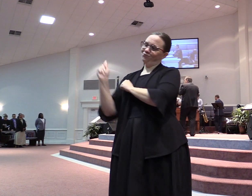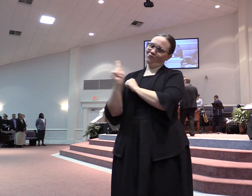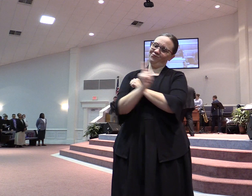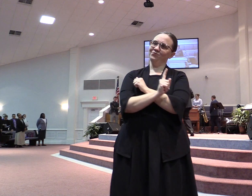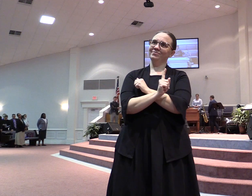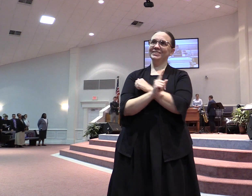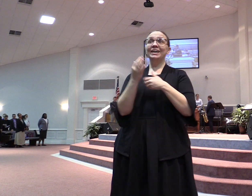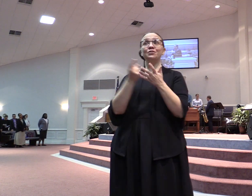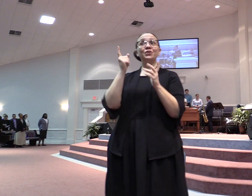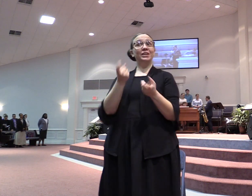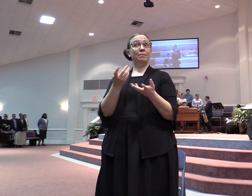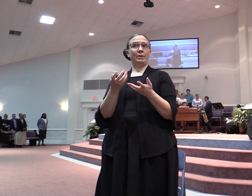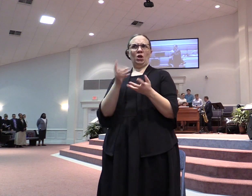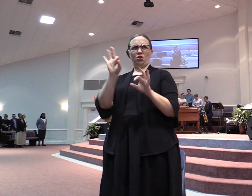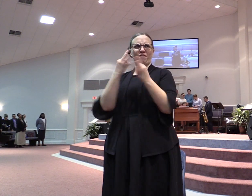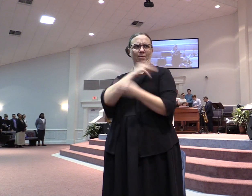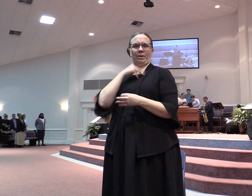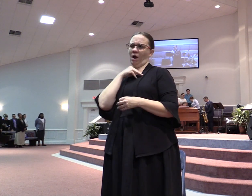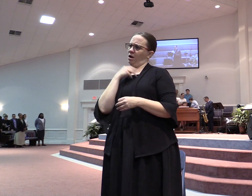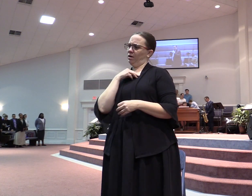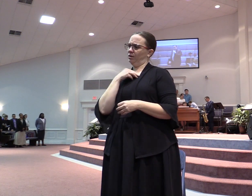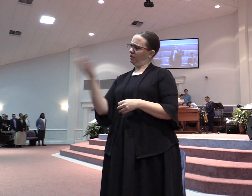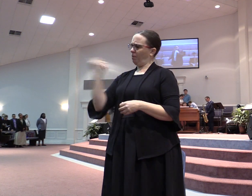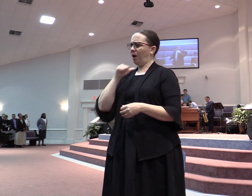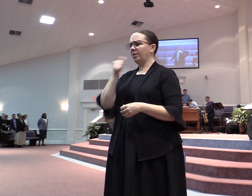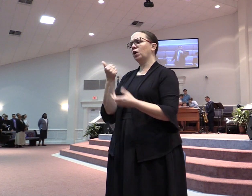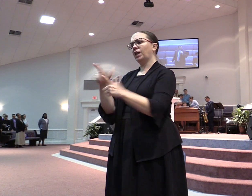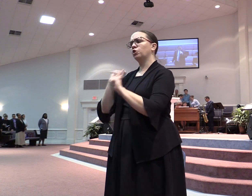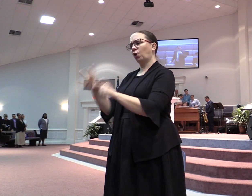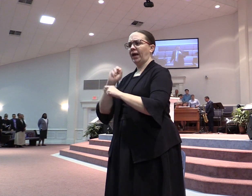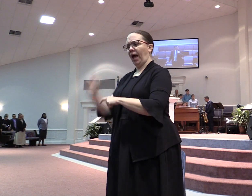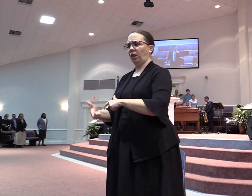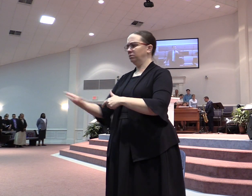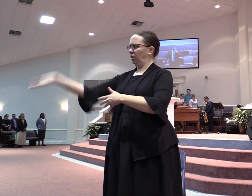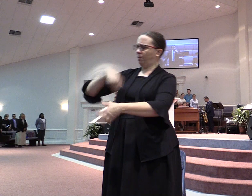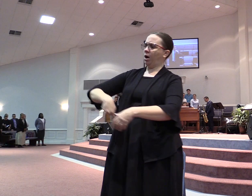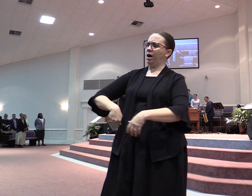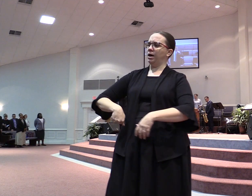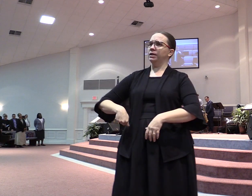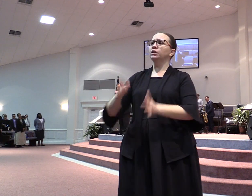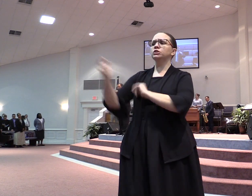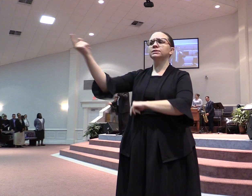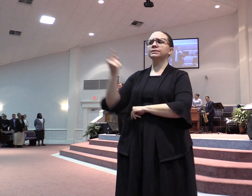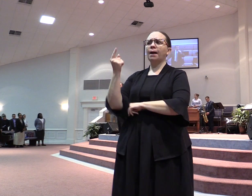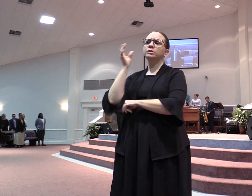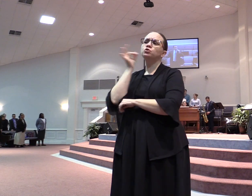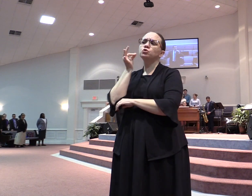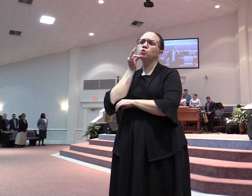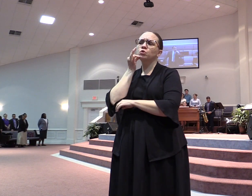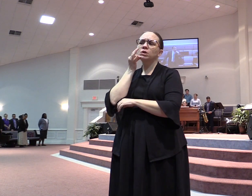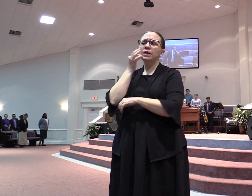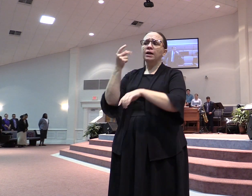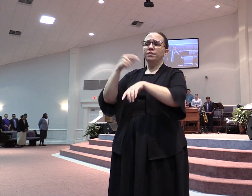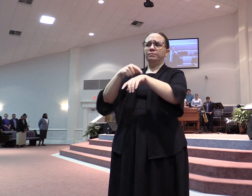Some of you just need to take that loved one, throw him on the shoulder, and say, I'm not going to let you go to hell. That's like right. This. That's Jesus right. Is coming. We're